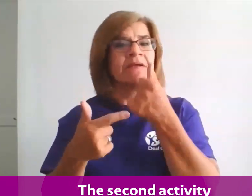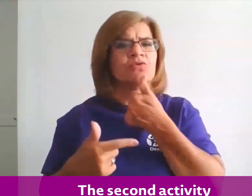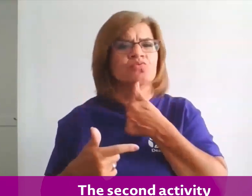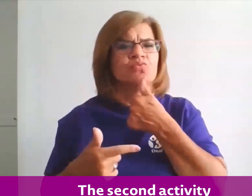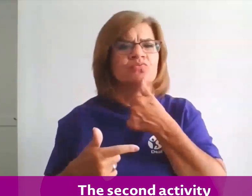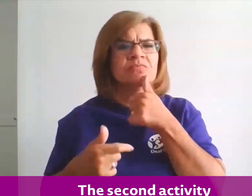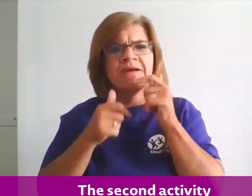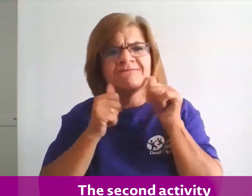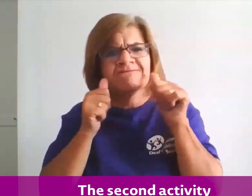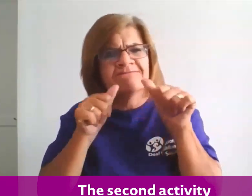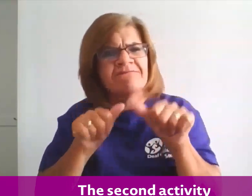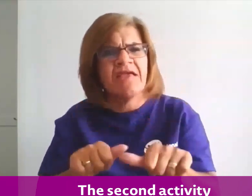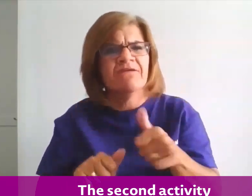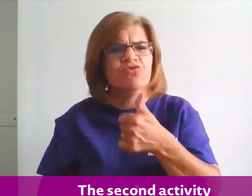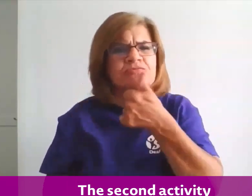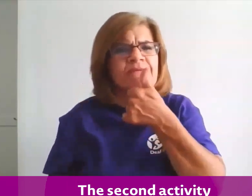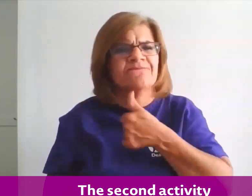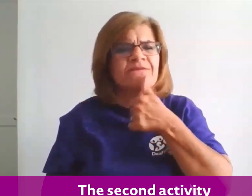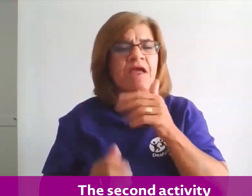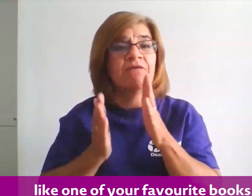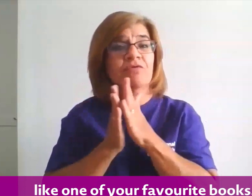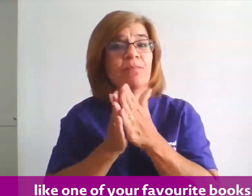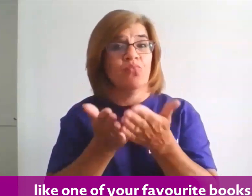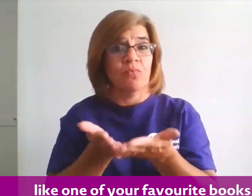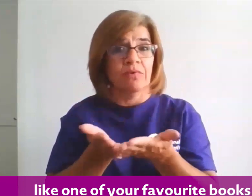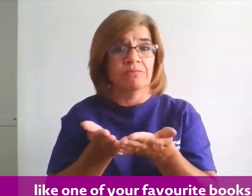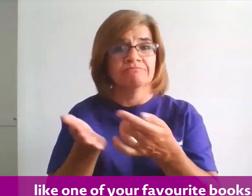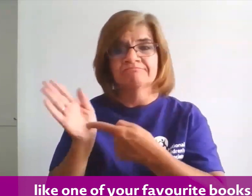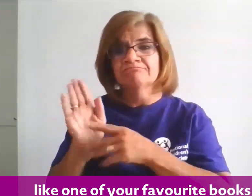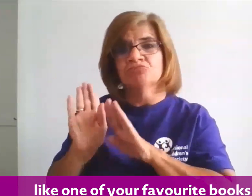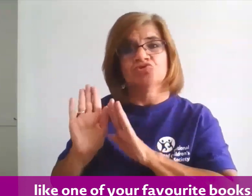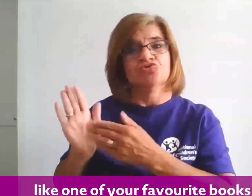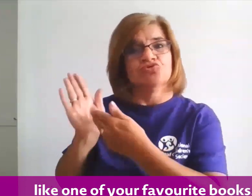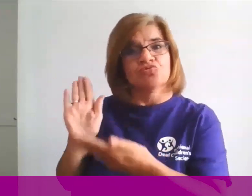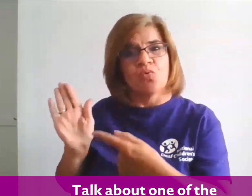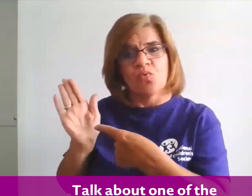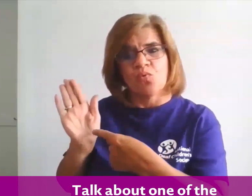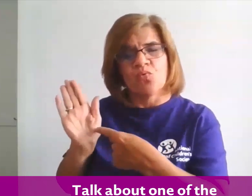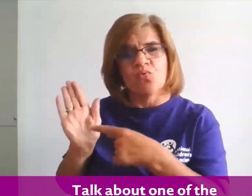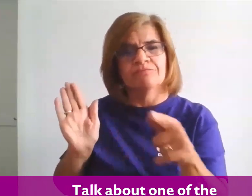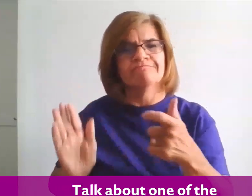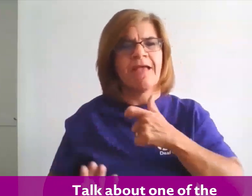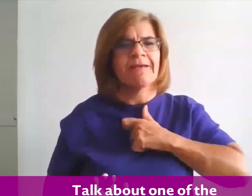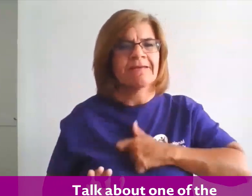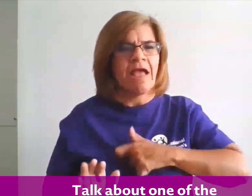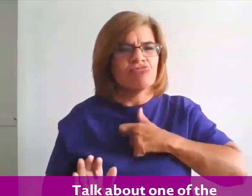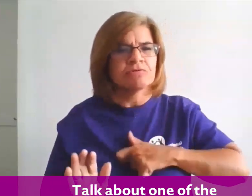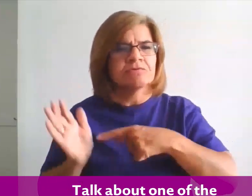The second activity would be to use something like one of your favourite books. Talk about one of the characters in the